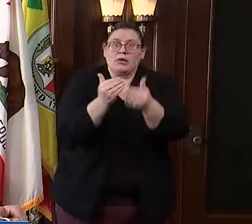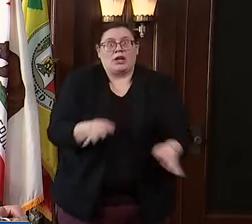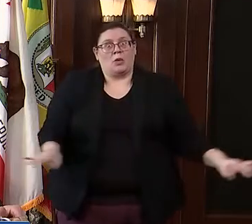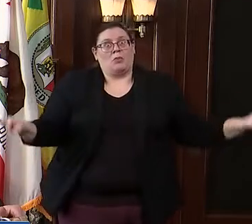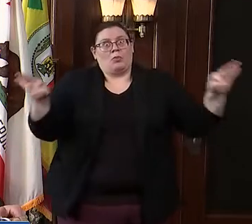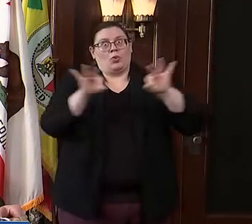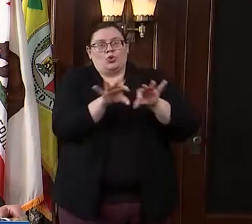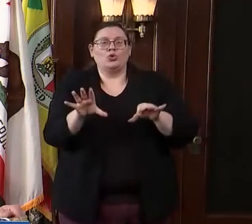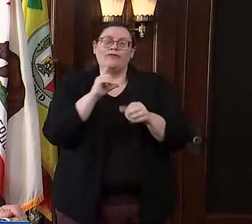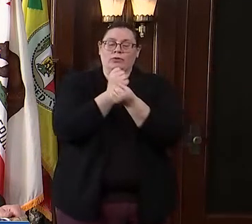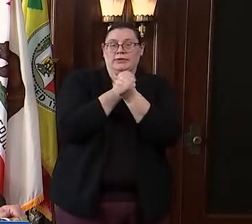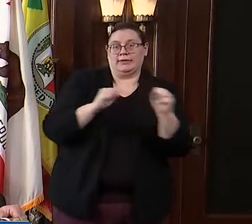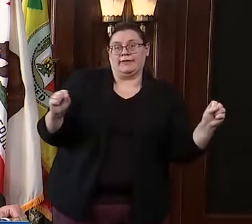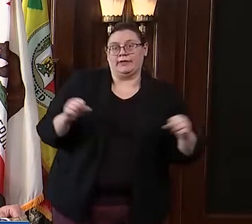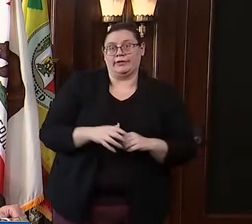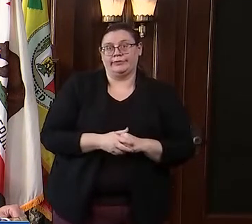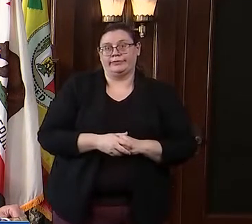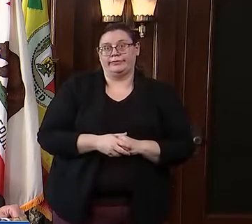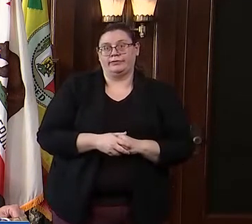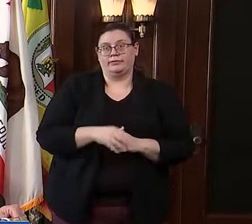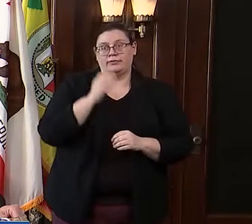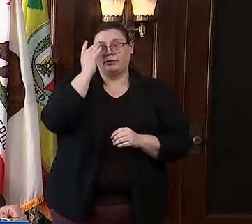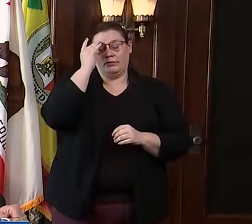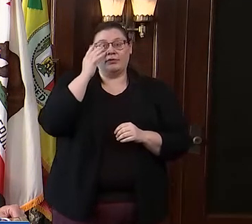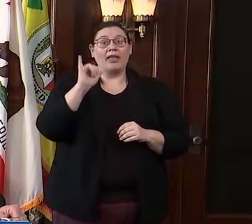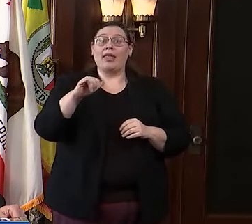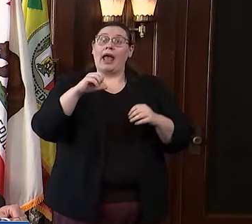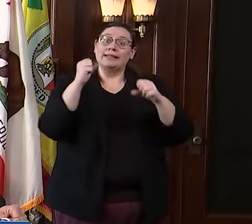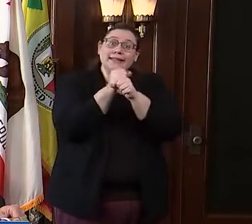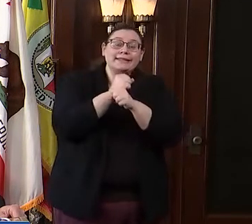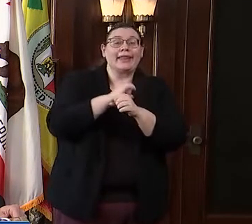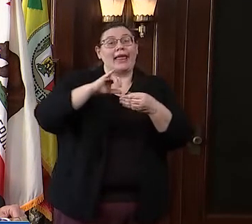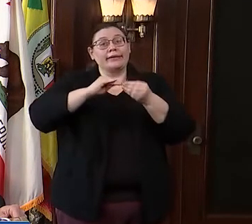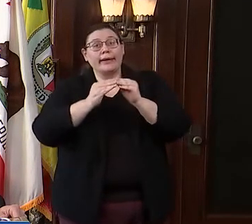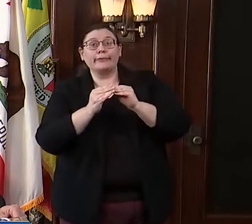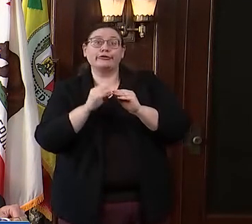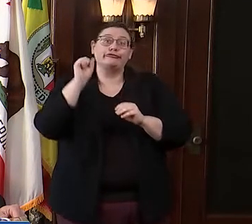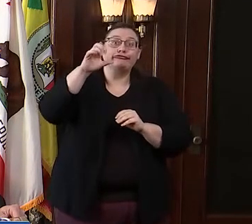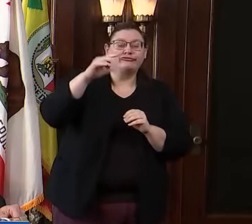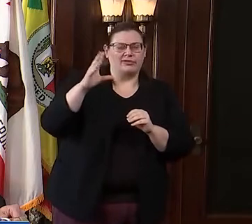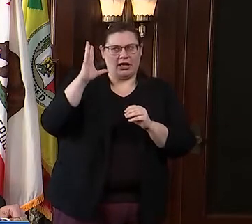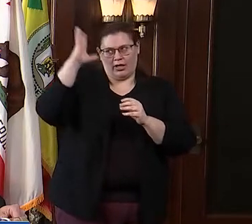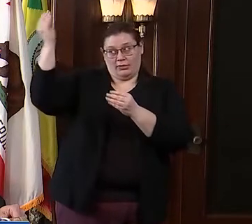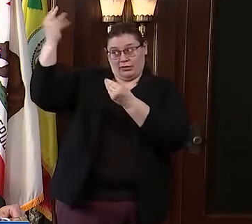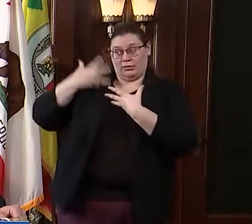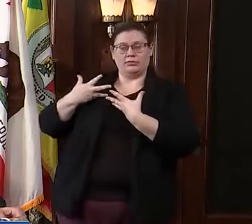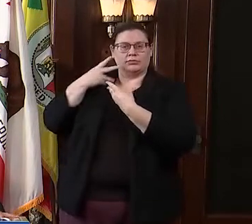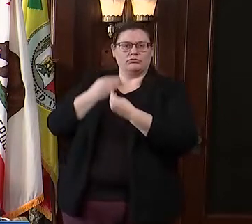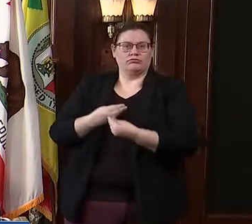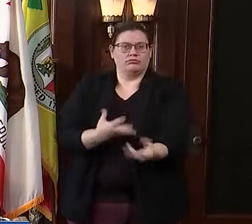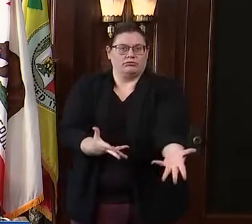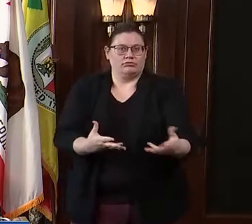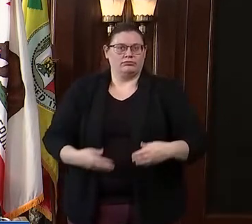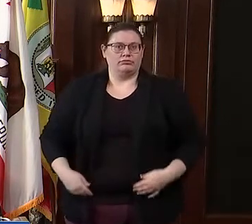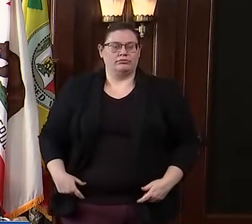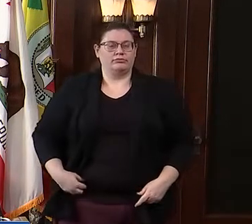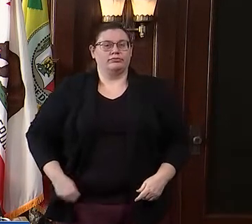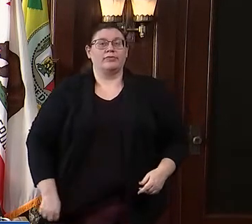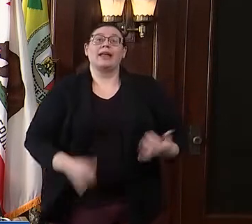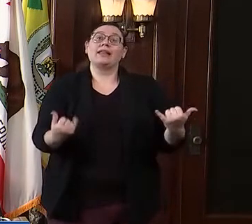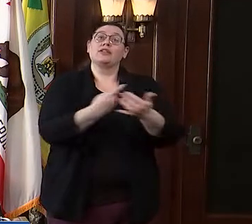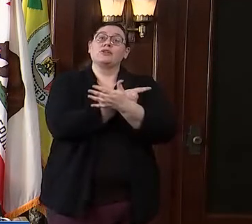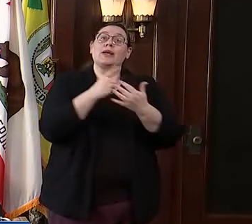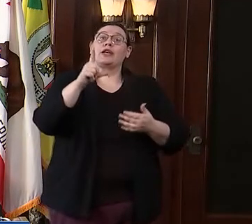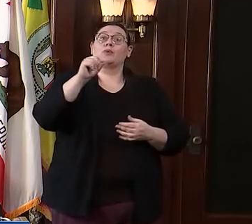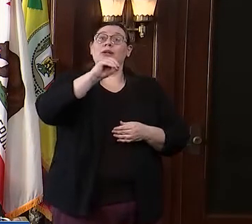with safety. Let me share what this data that was shared with the state says. This week, we had a